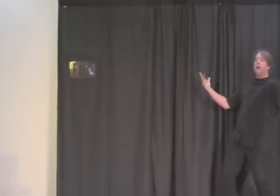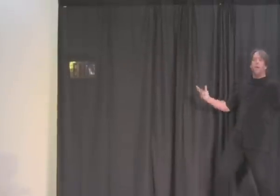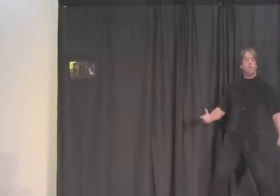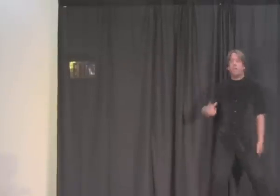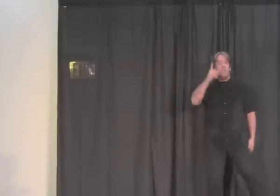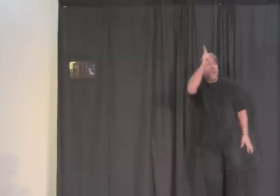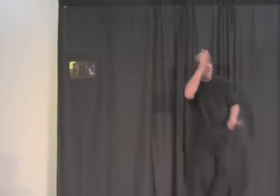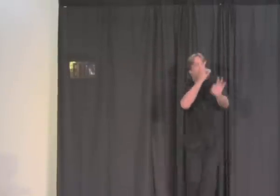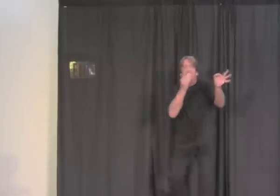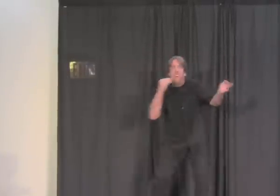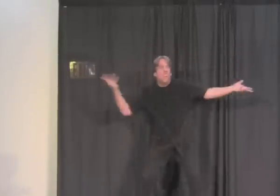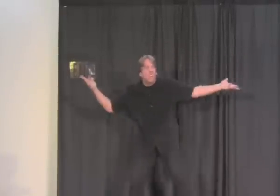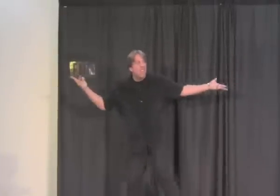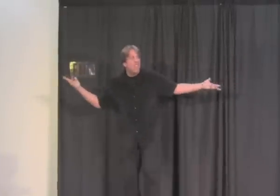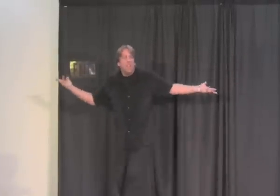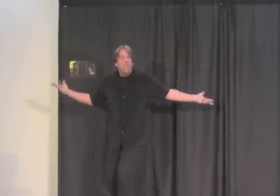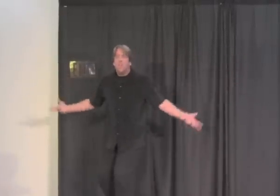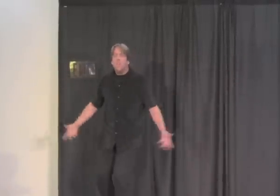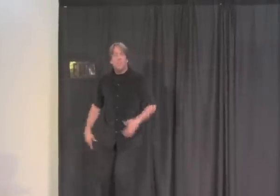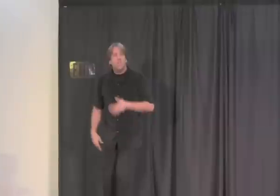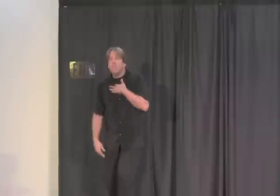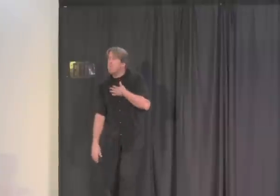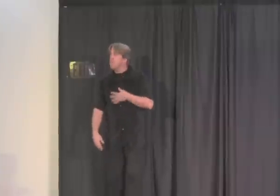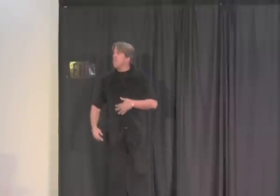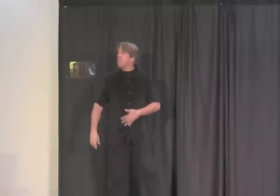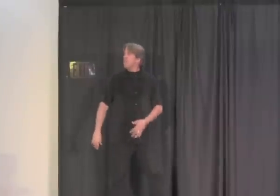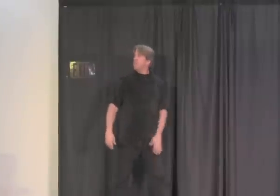What is it? There's a free food!